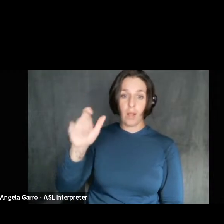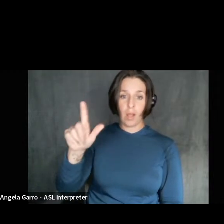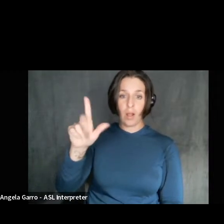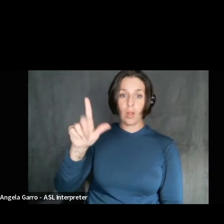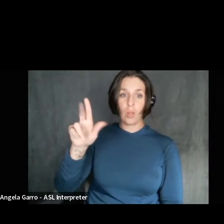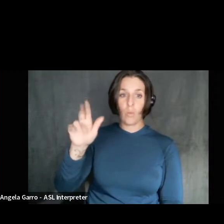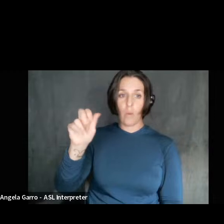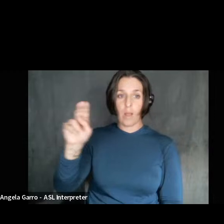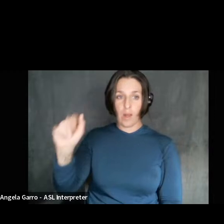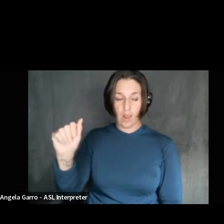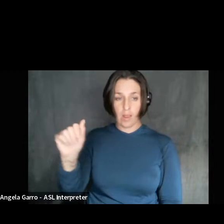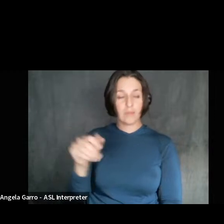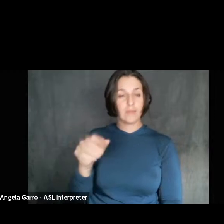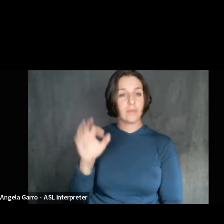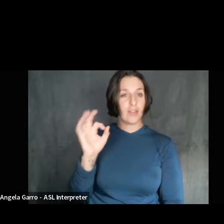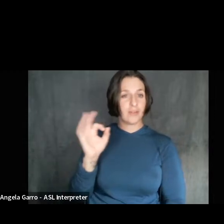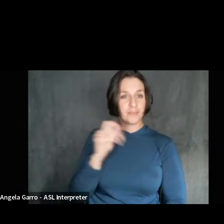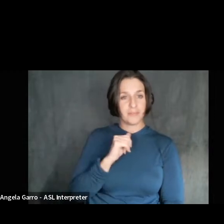all right.